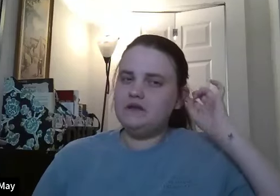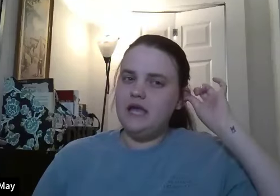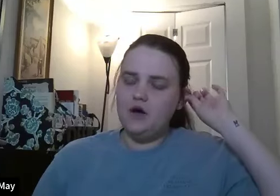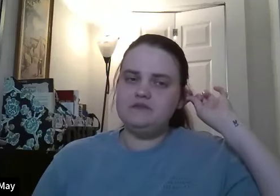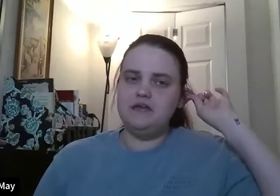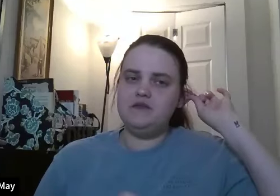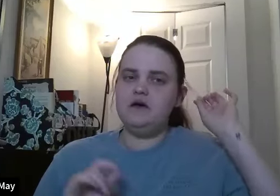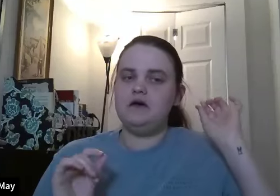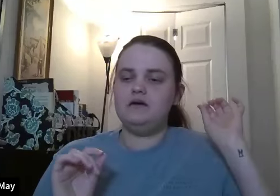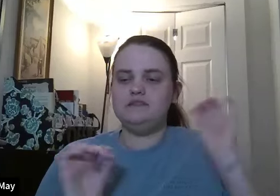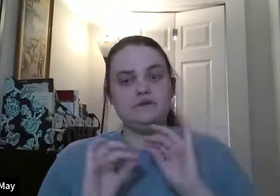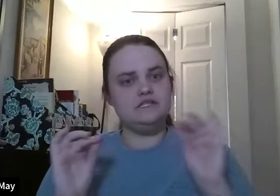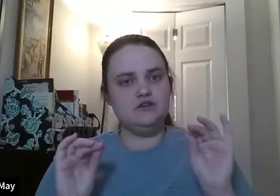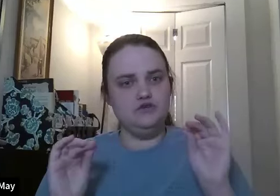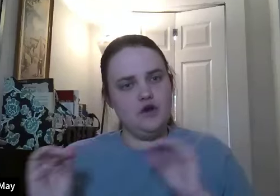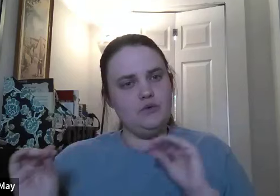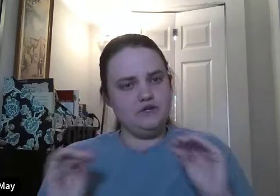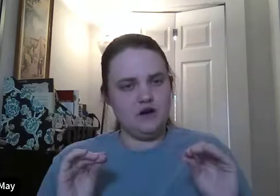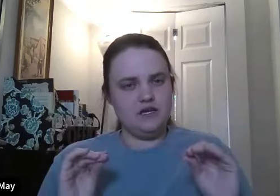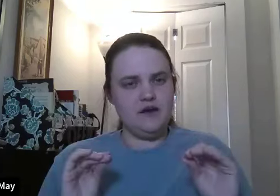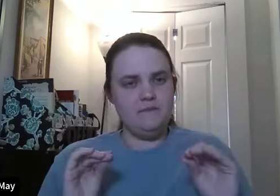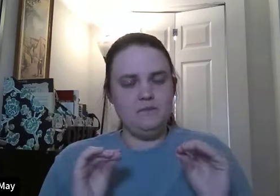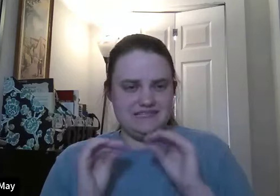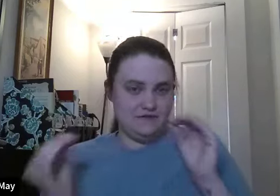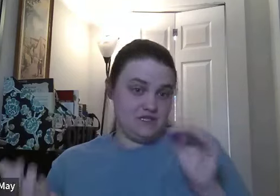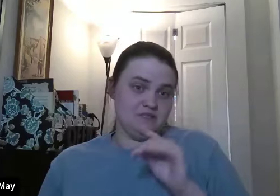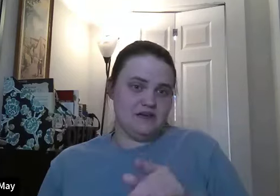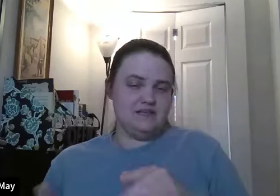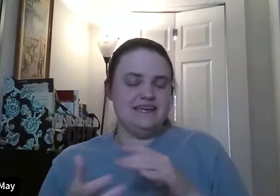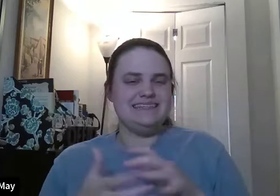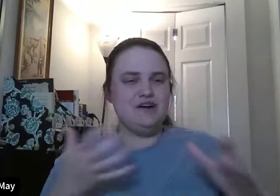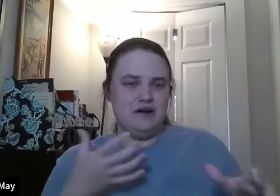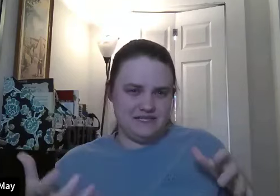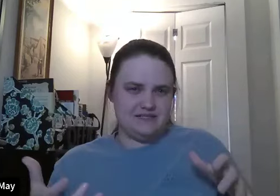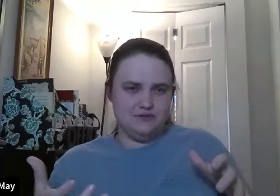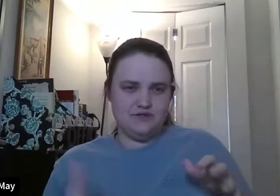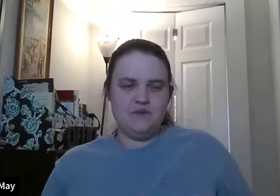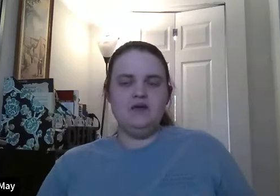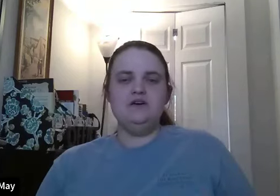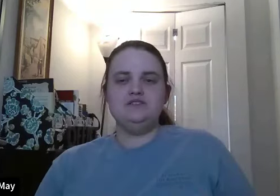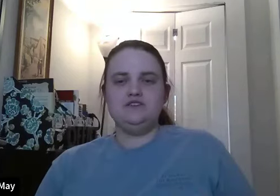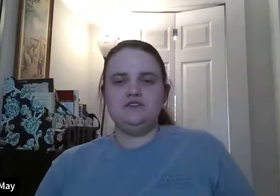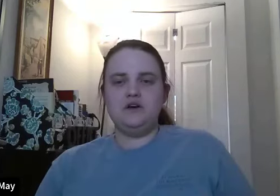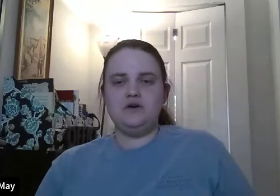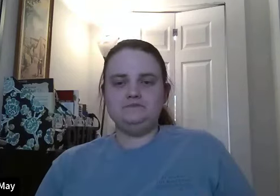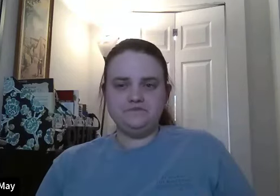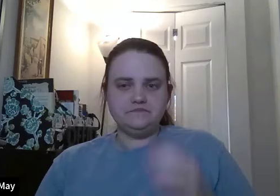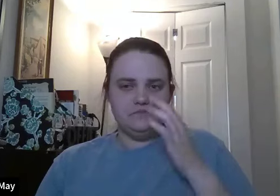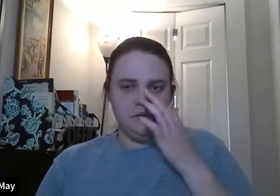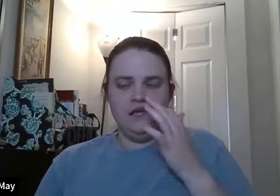really helps make the difference, so you know what you're talking about whenever someone signs it, is context clues. So